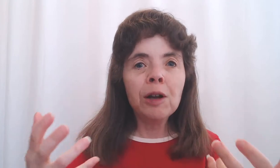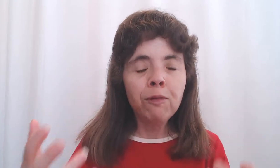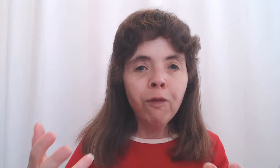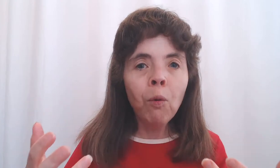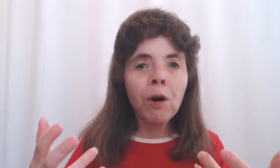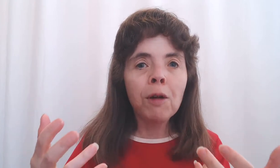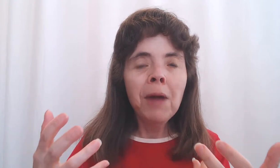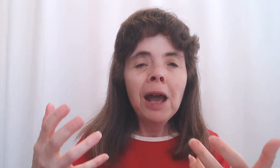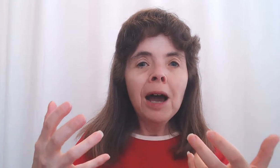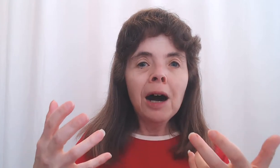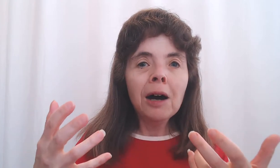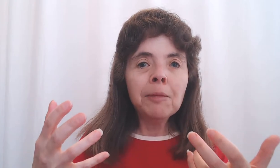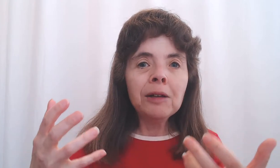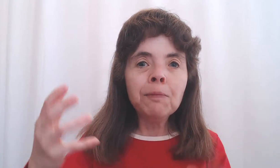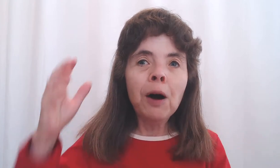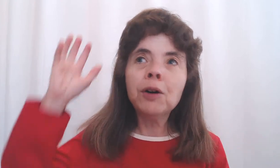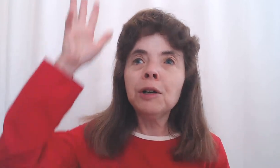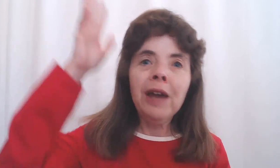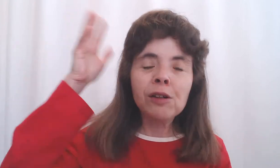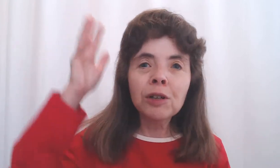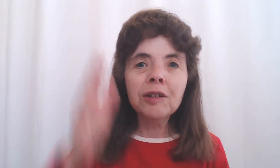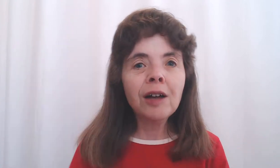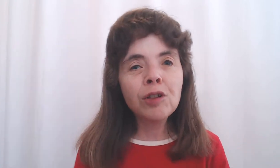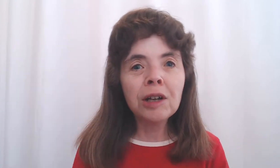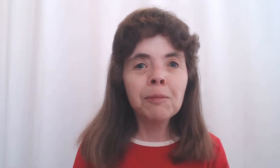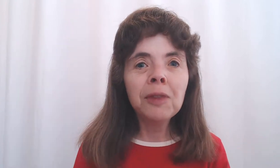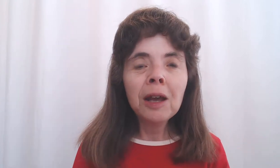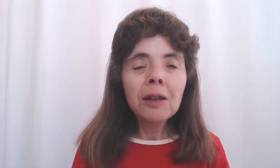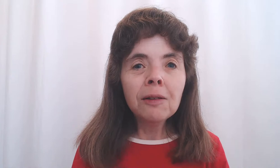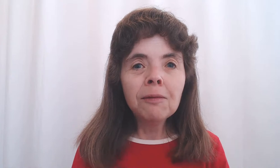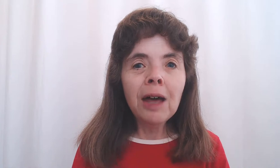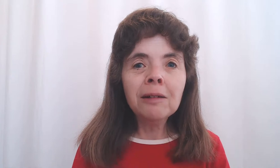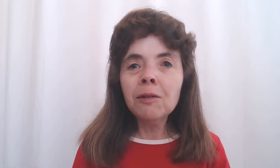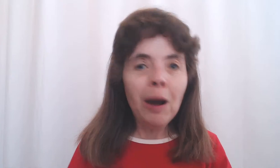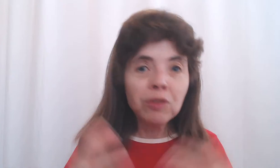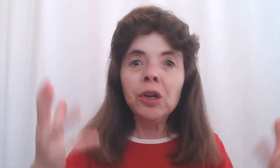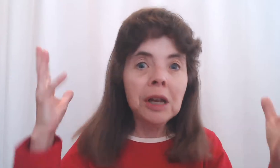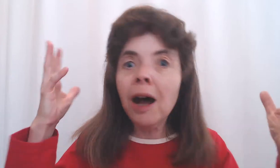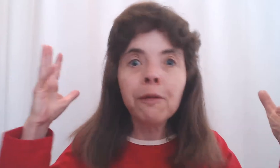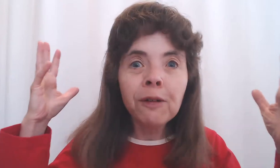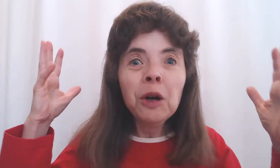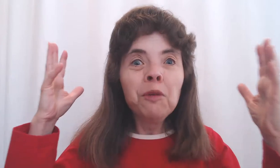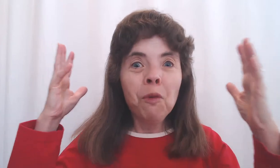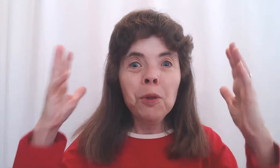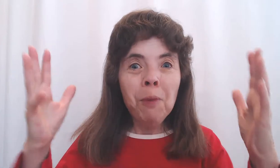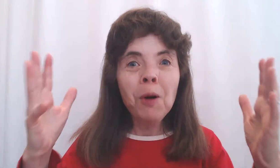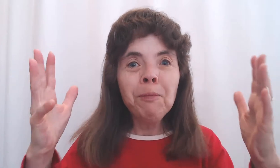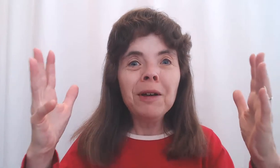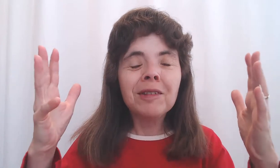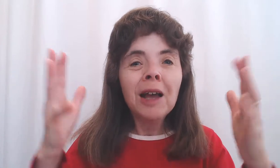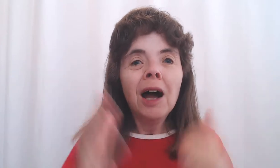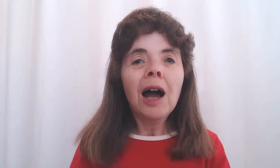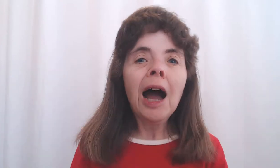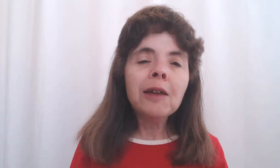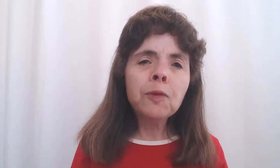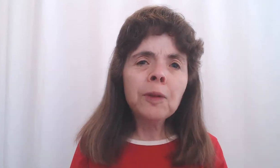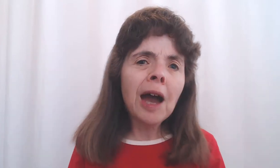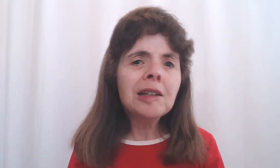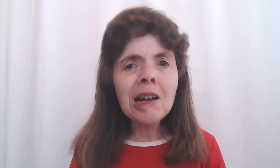form, and Paul couldn't have actually touched him, then that was good enough for the purpose. I tend